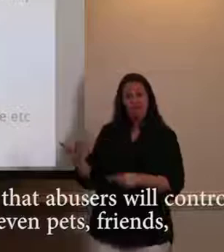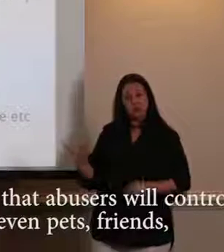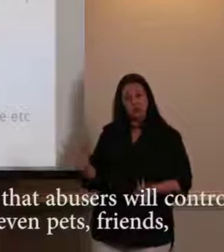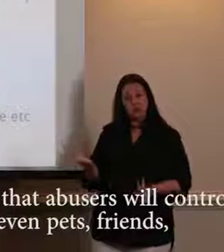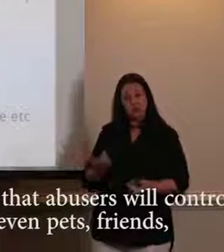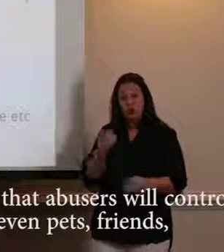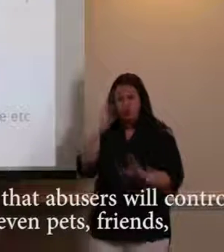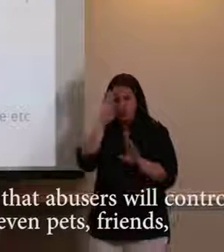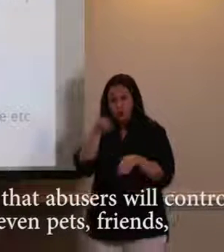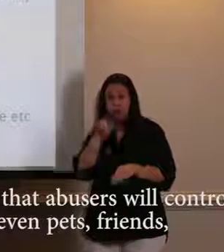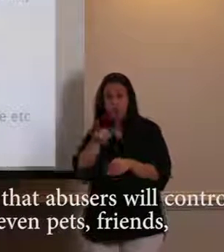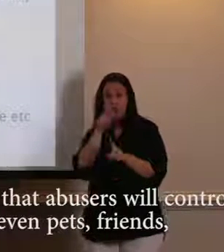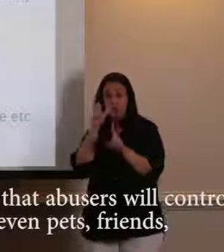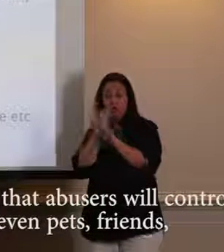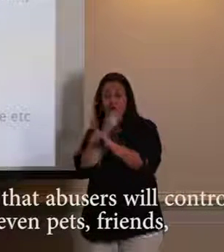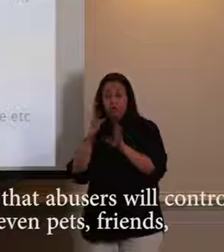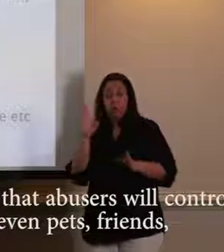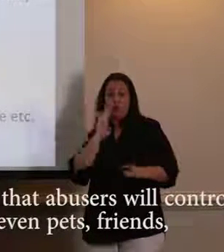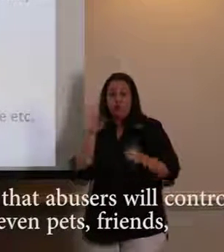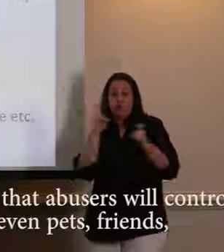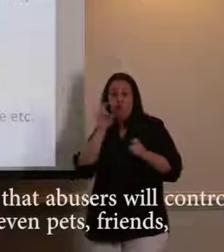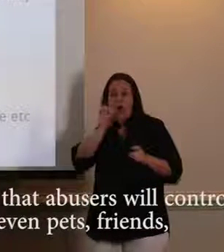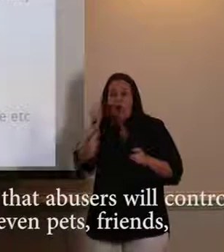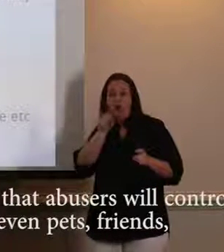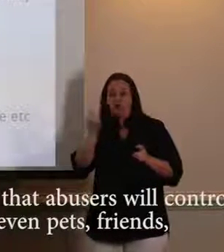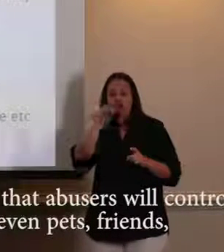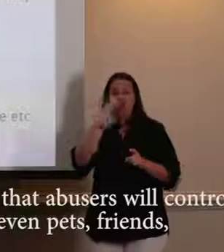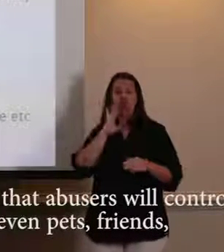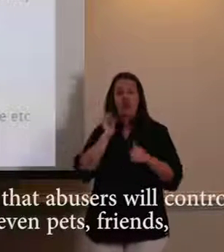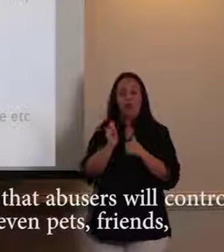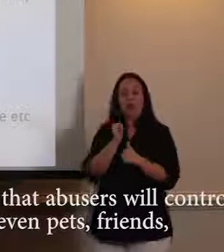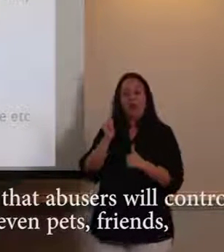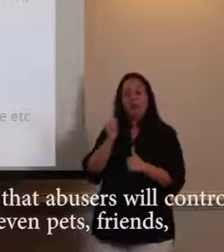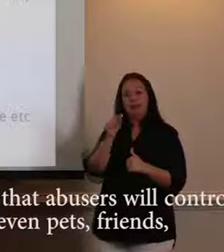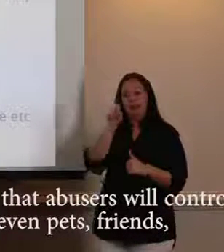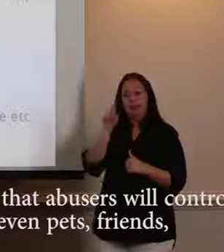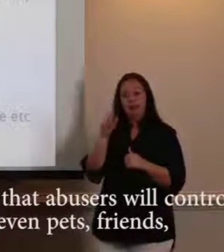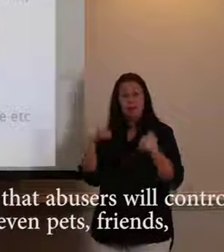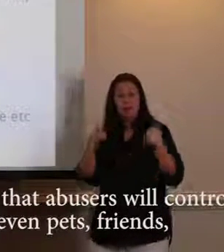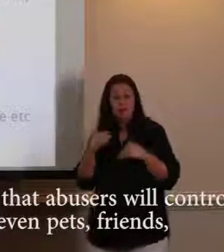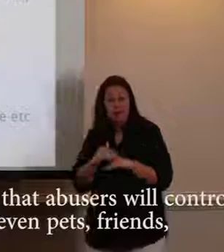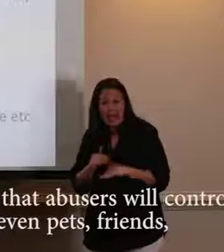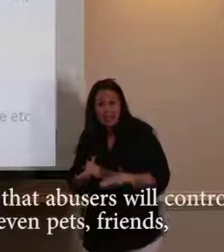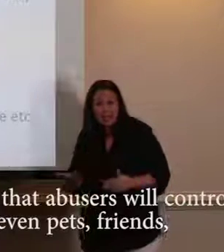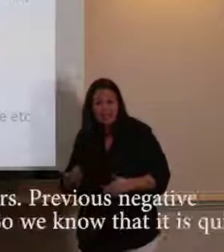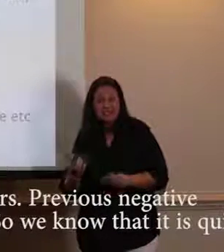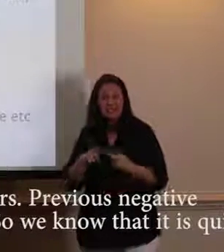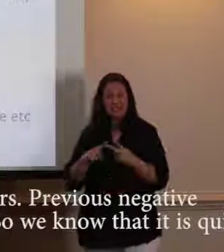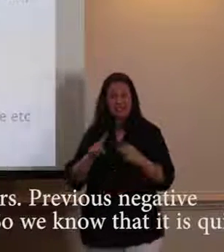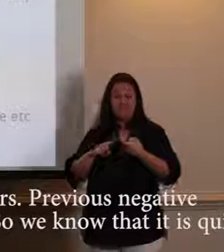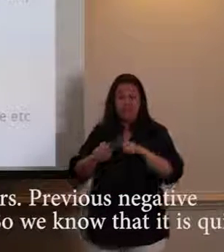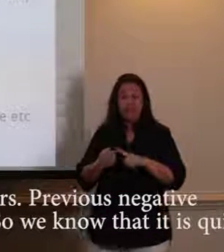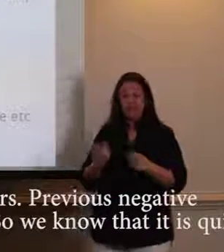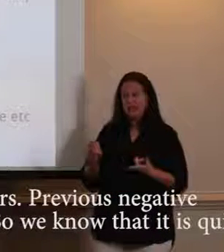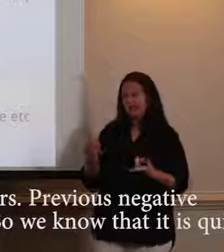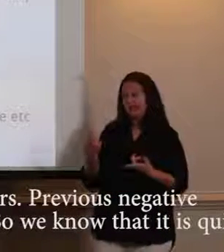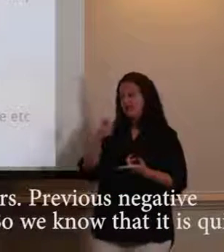that abusers will control others by maybe threatening even pets, friends, acquaintances, family